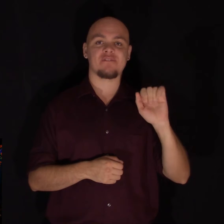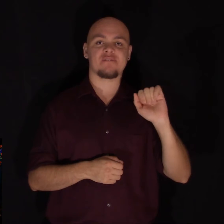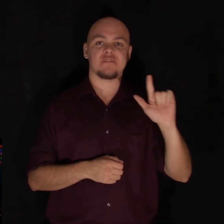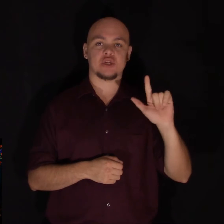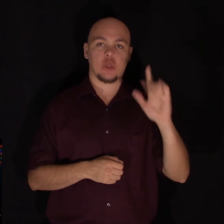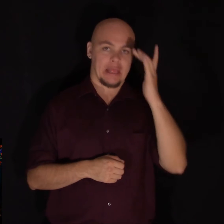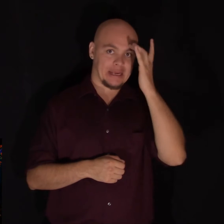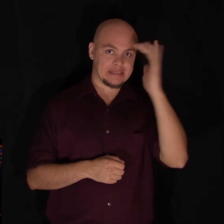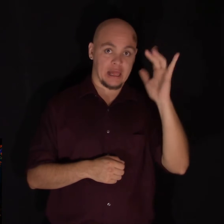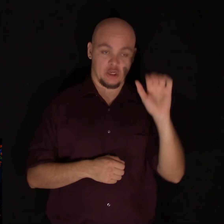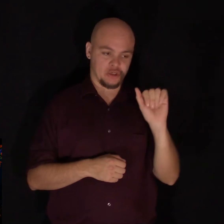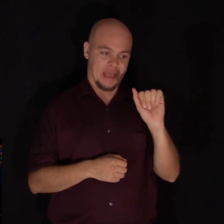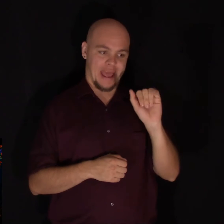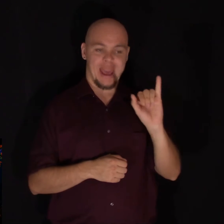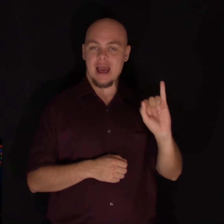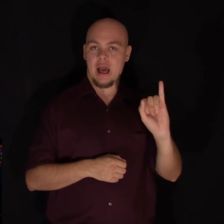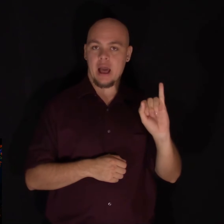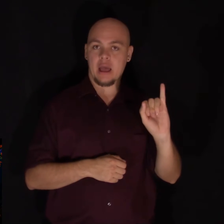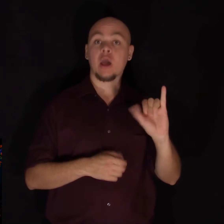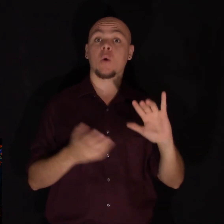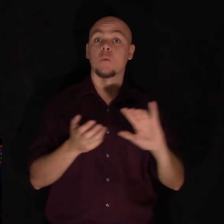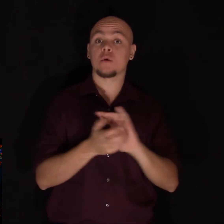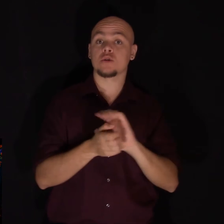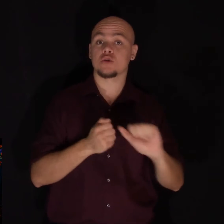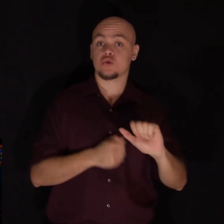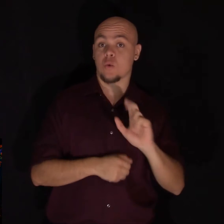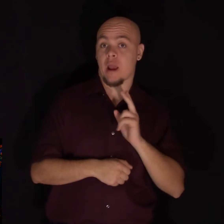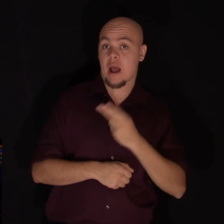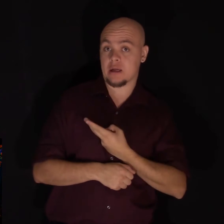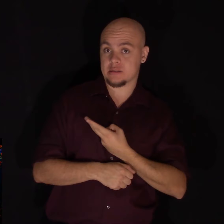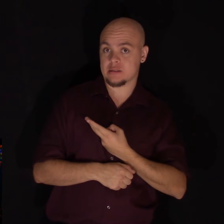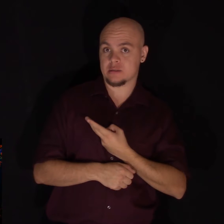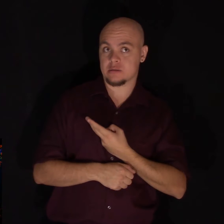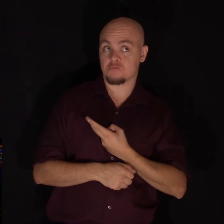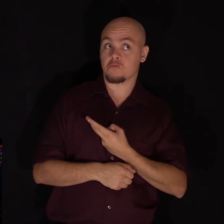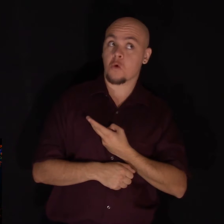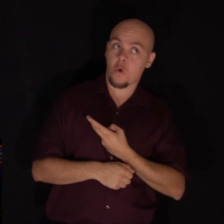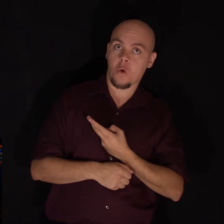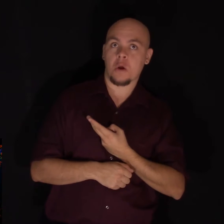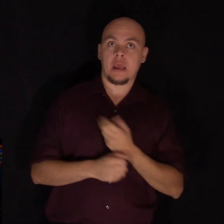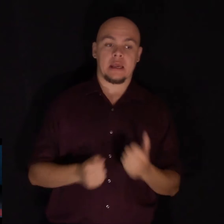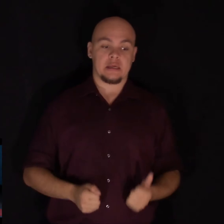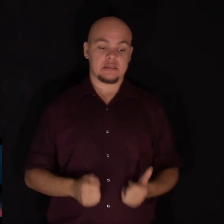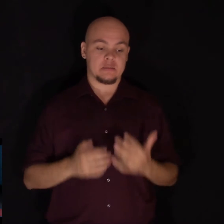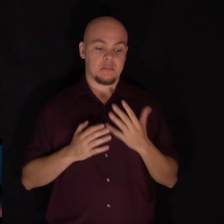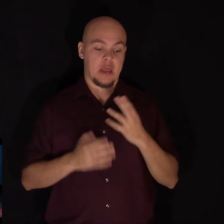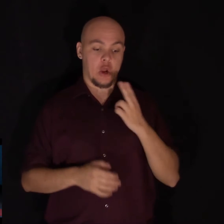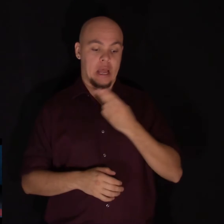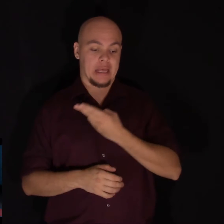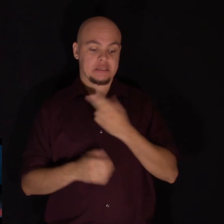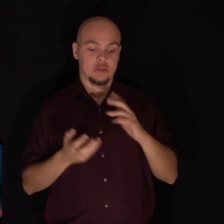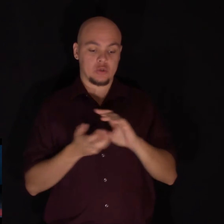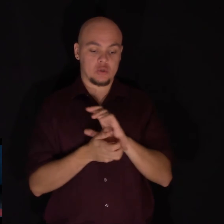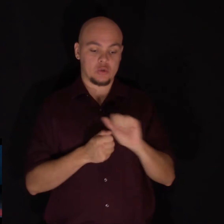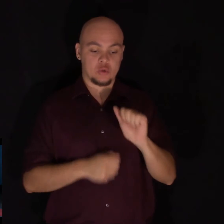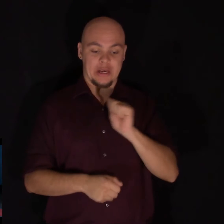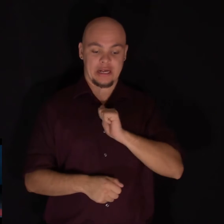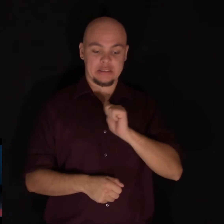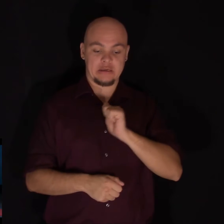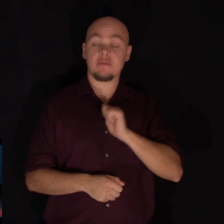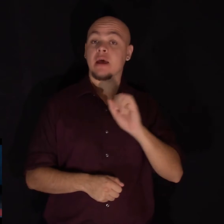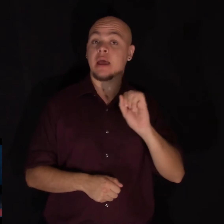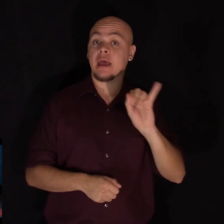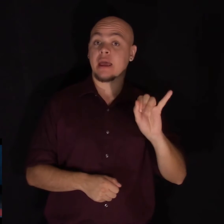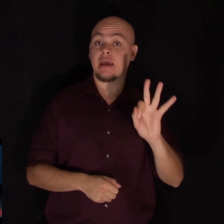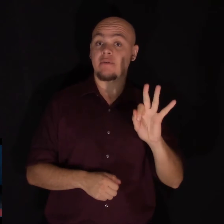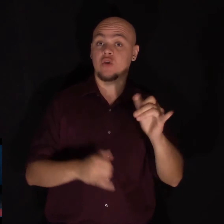And in fact, I think it's very difficult to see how they won't destroy us or inspire us to destroy ourselves. And yet, if you're anything like me, you'll